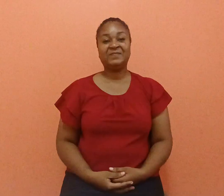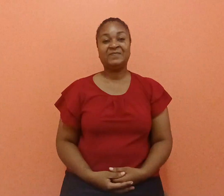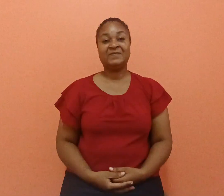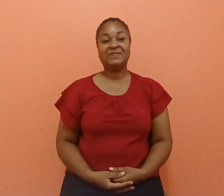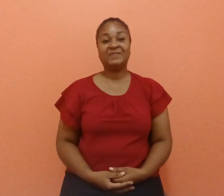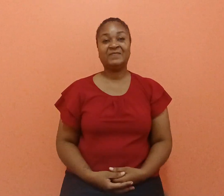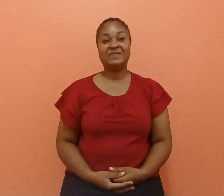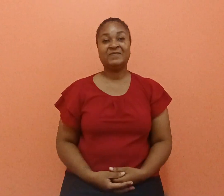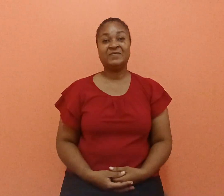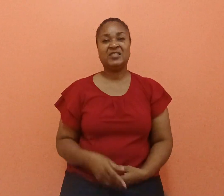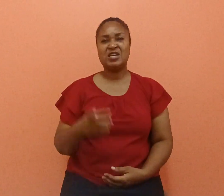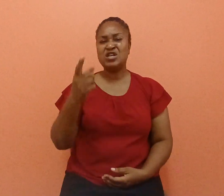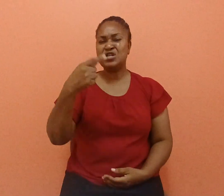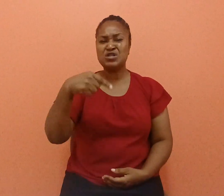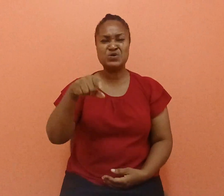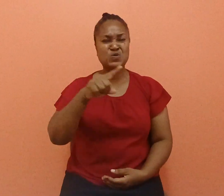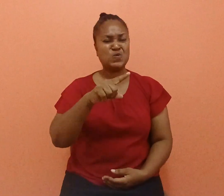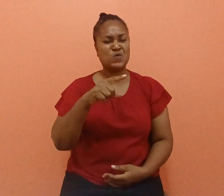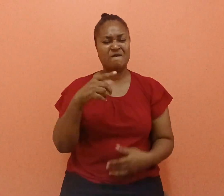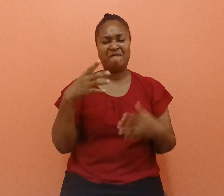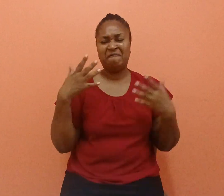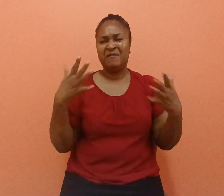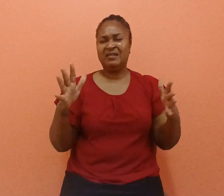You are loved.